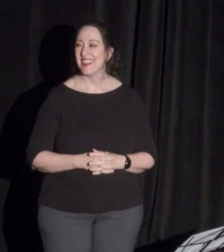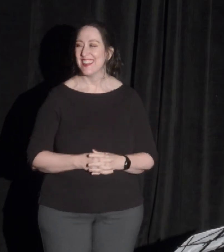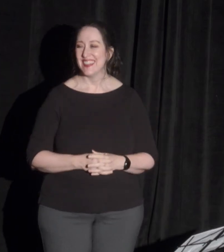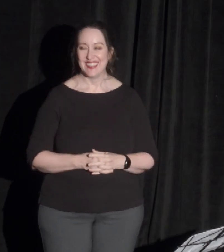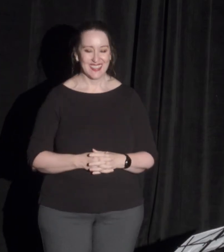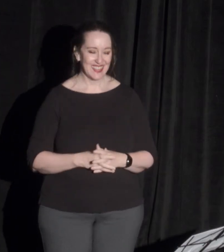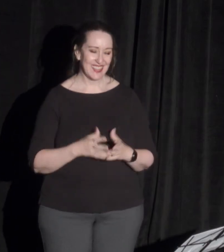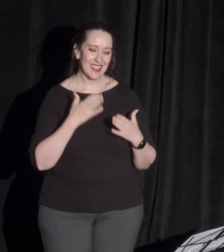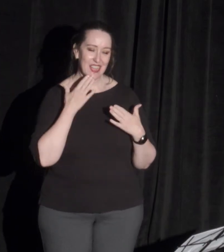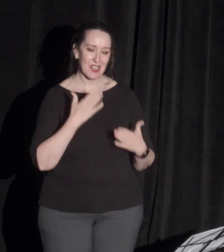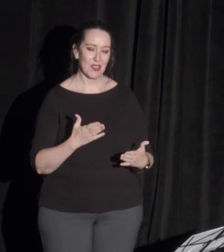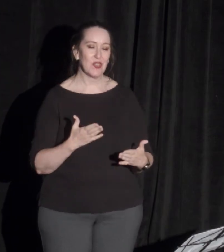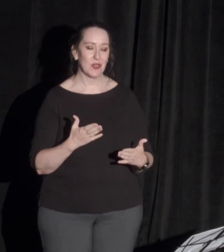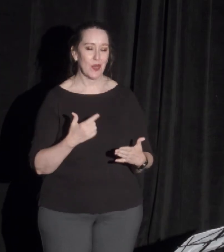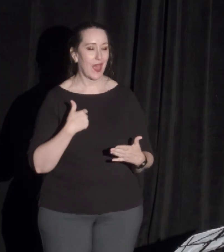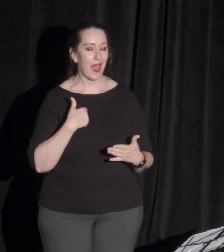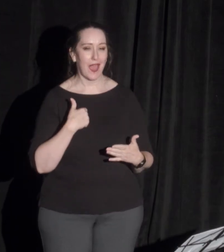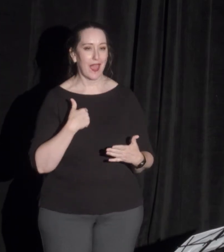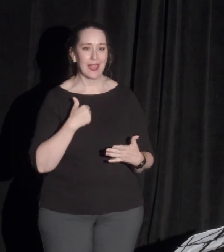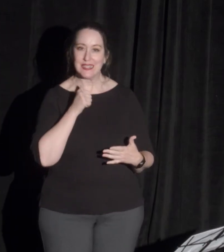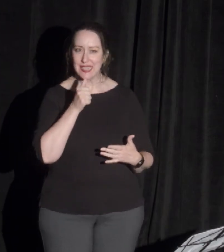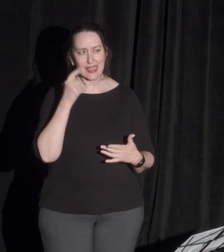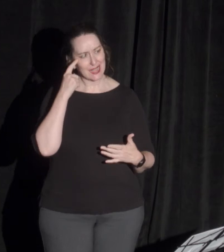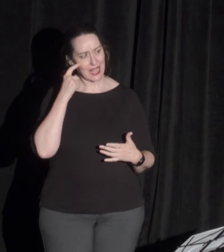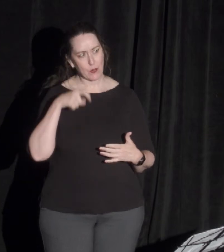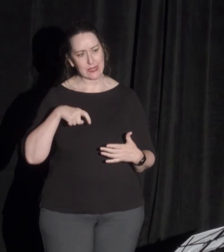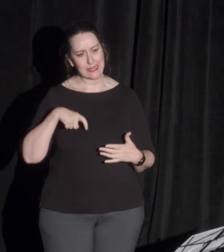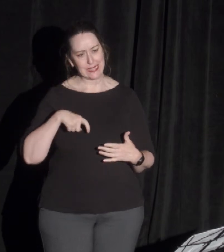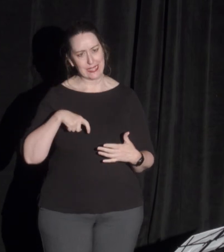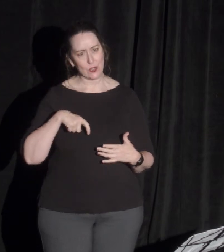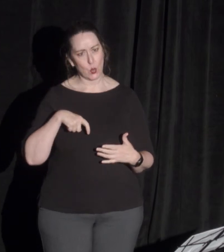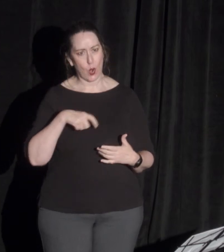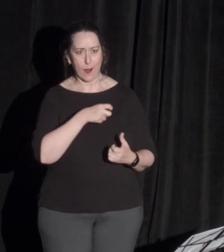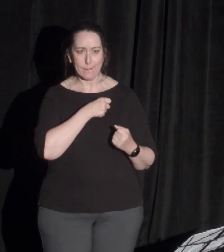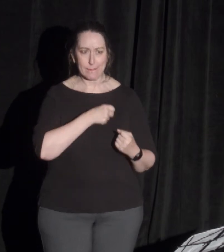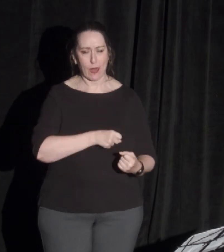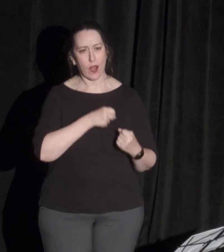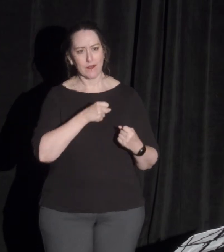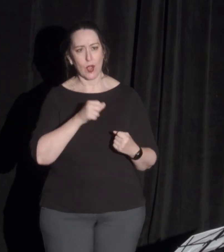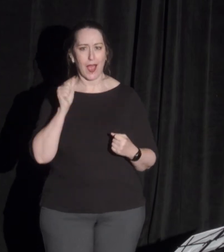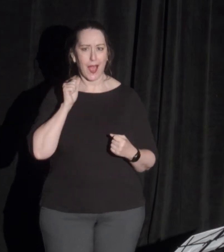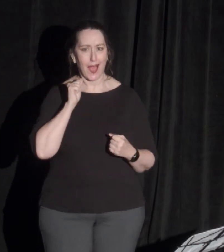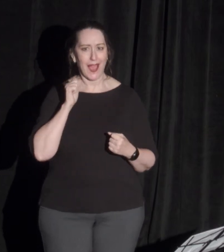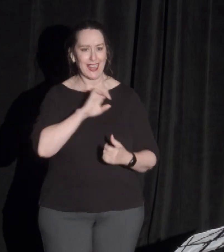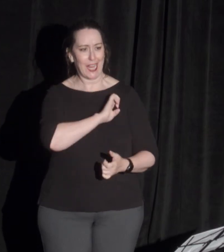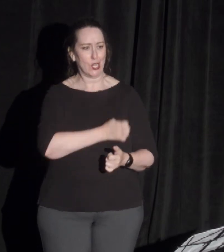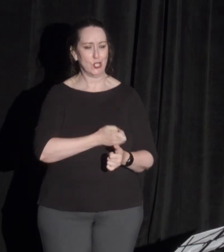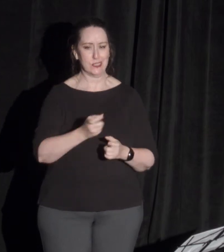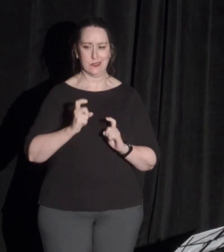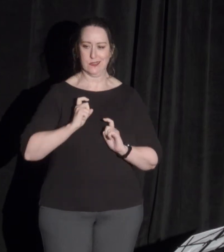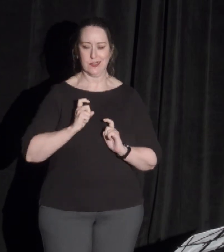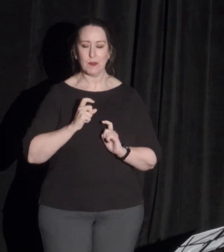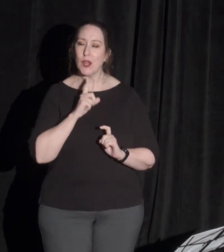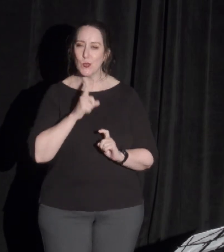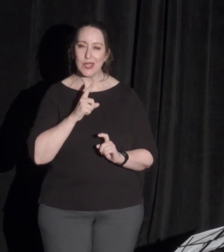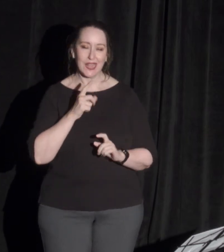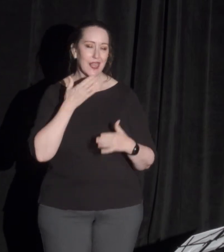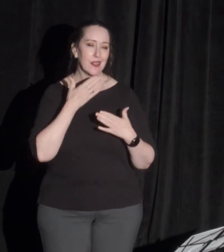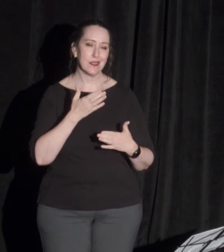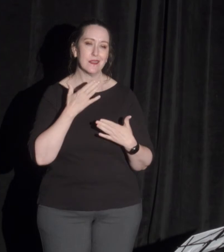Thank you. I didn't think I would need your powerful auntie energy, but I am really grateful that you had that